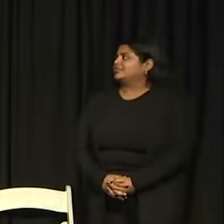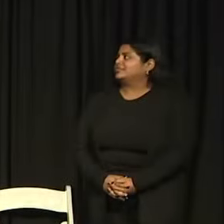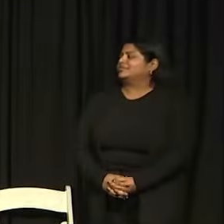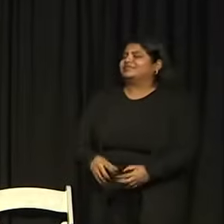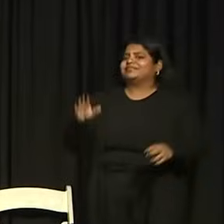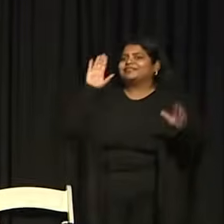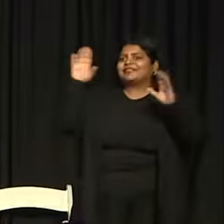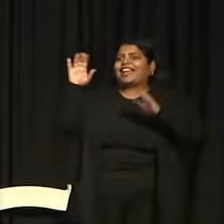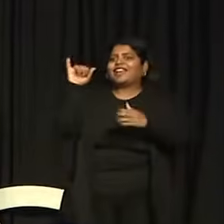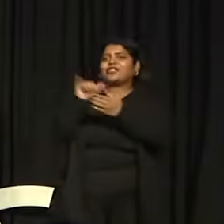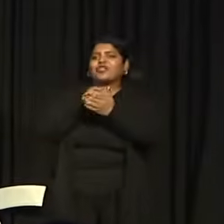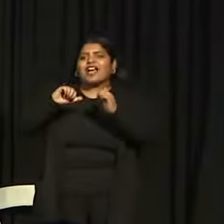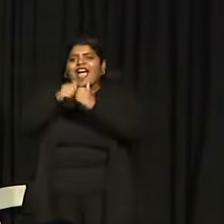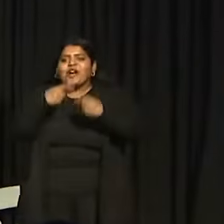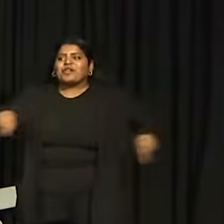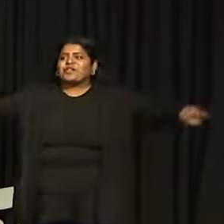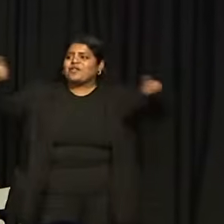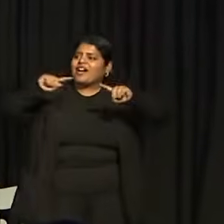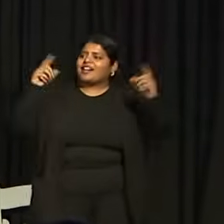Hey, New York, how's everybody doing?